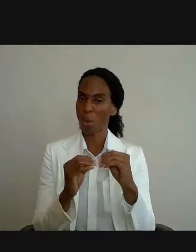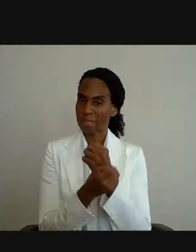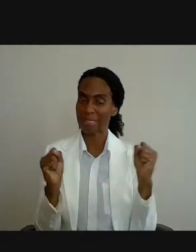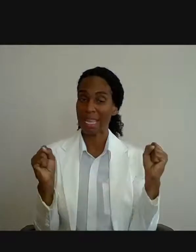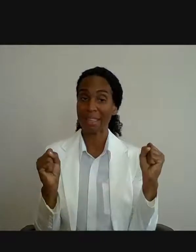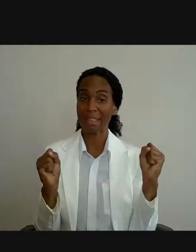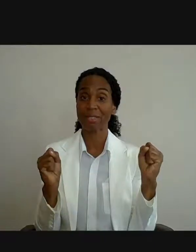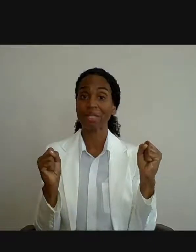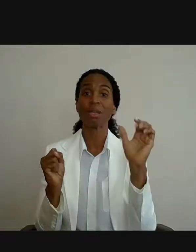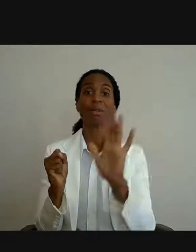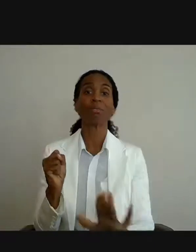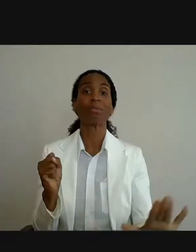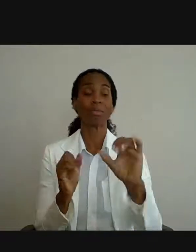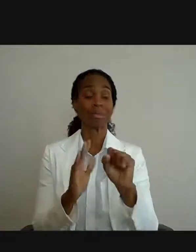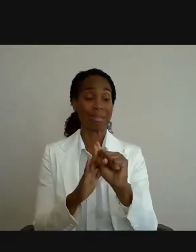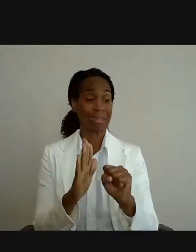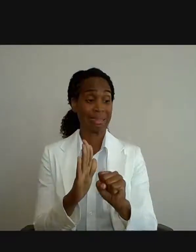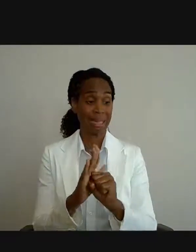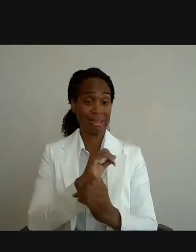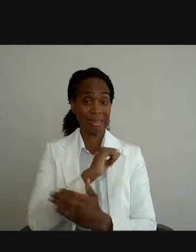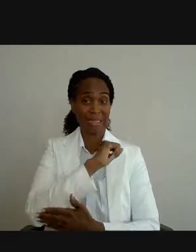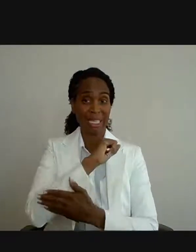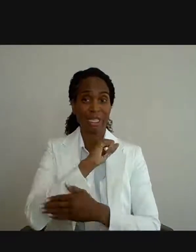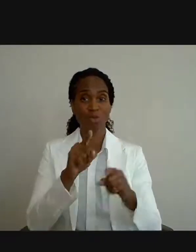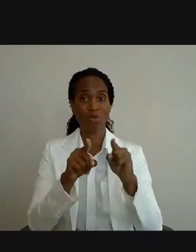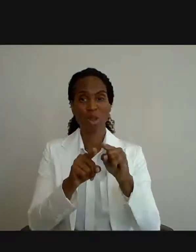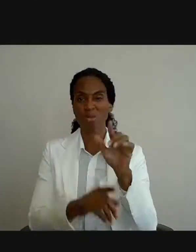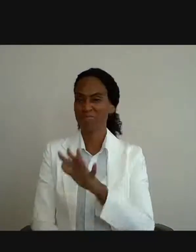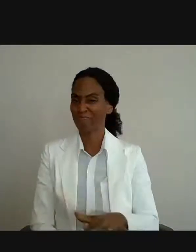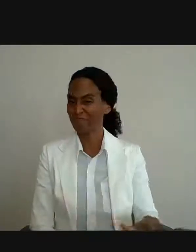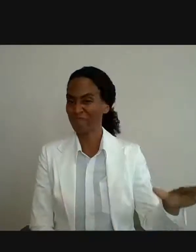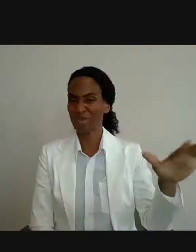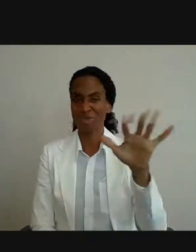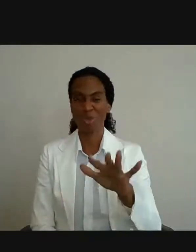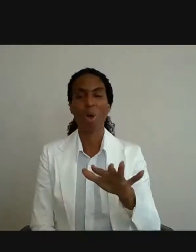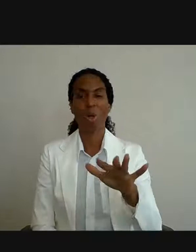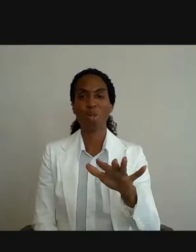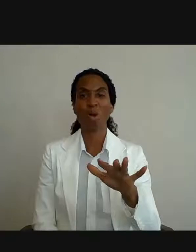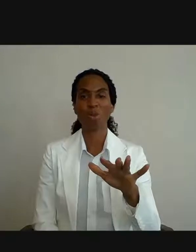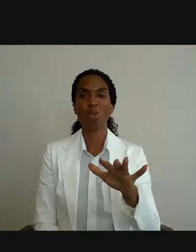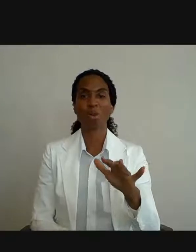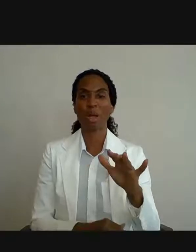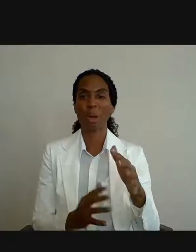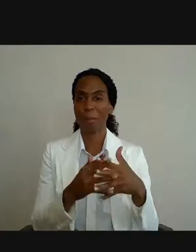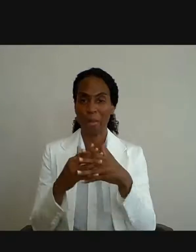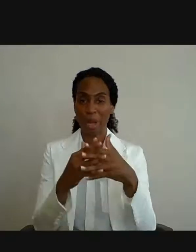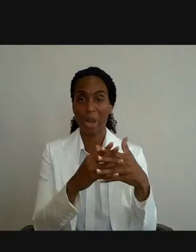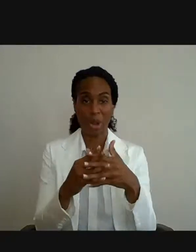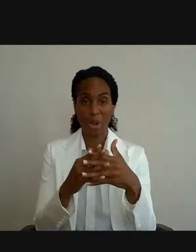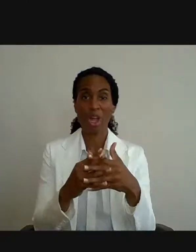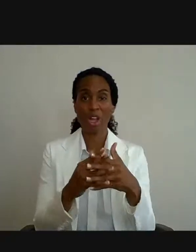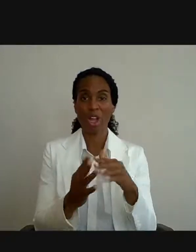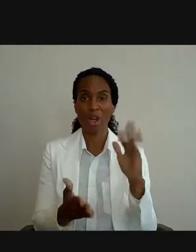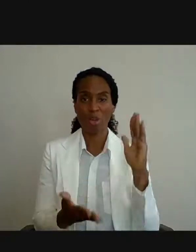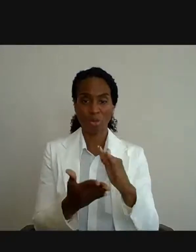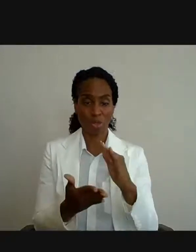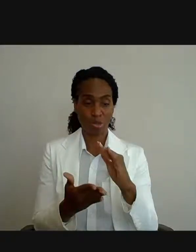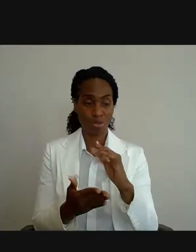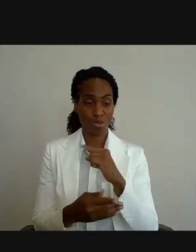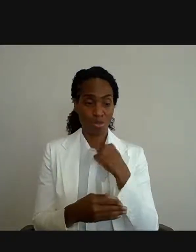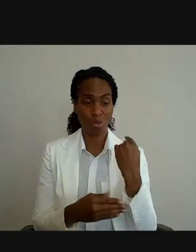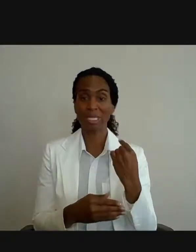state and the county and across the country are declining, which of course reduces the risk of disease transmission